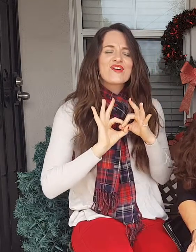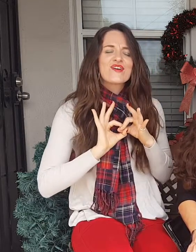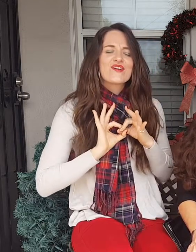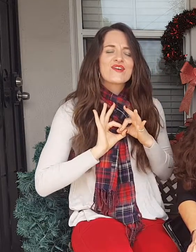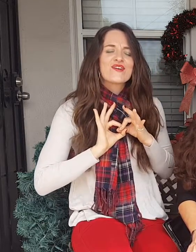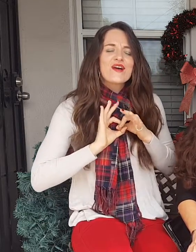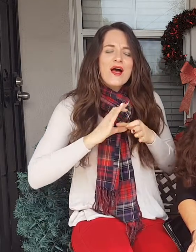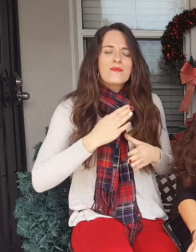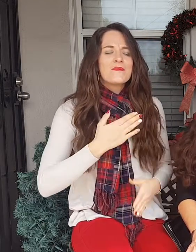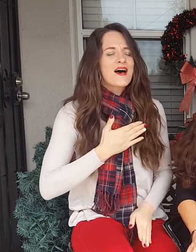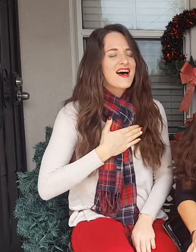forever